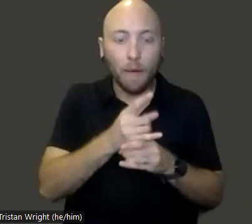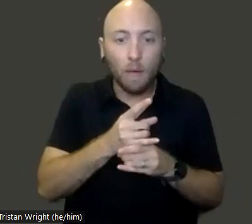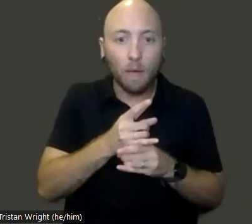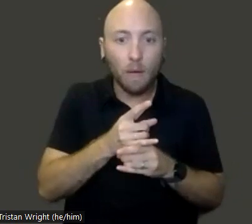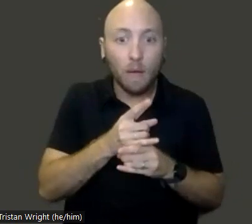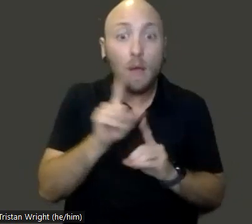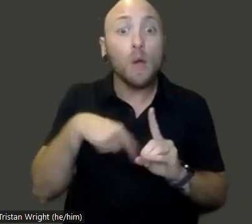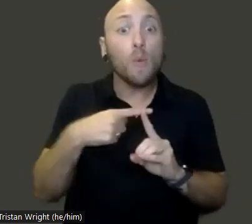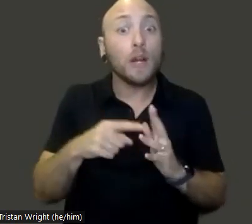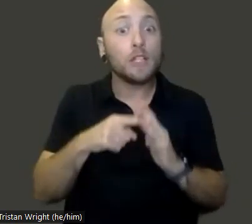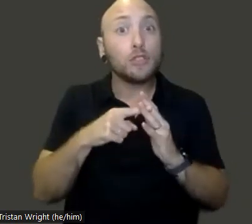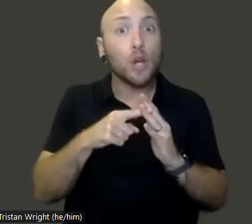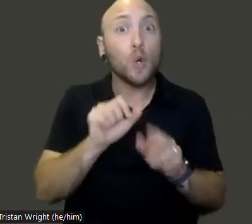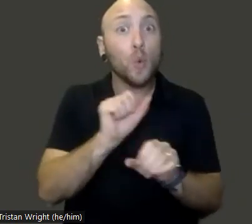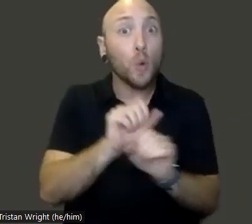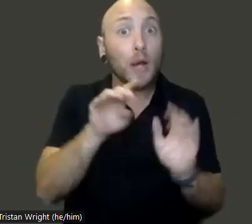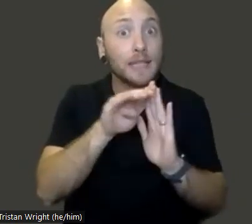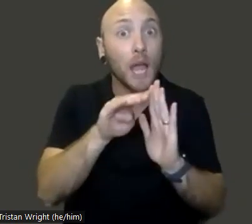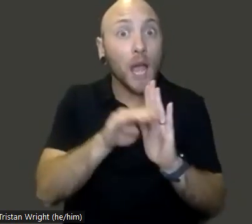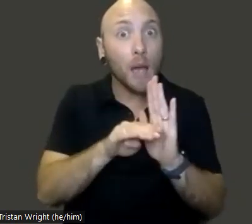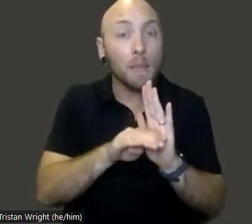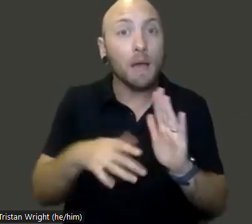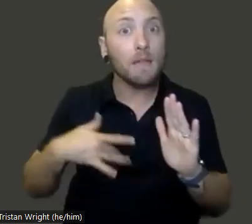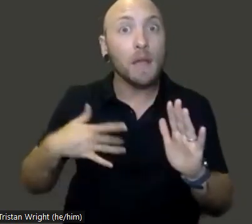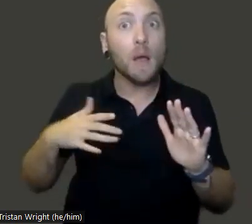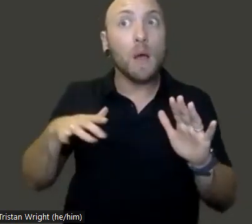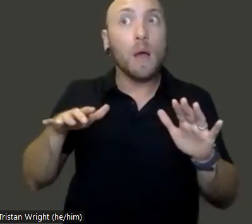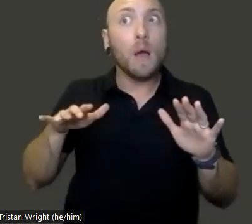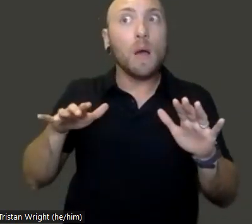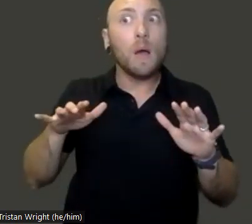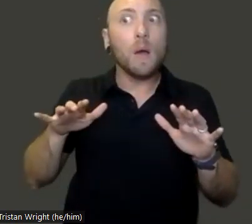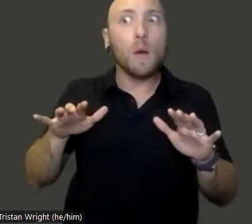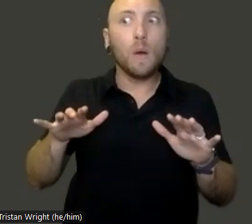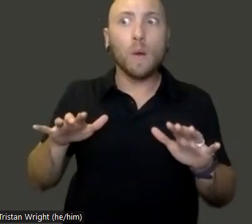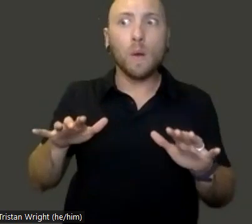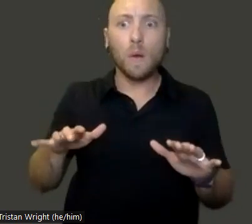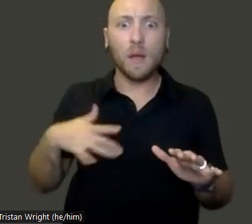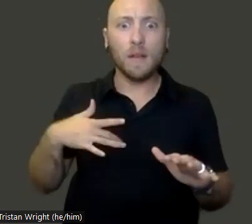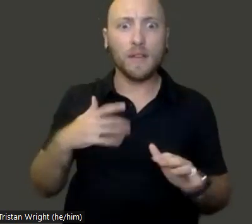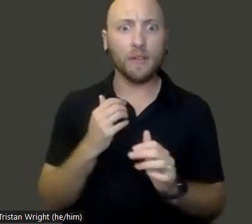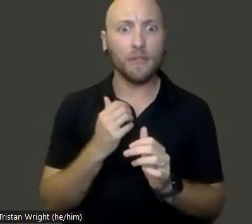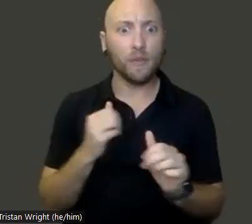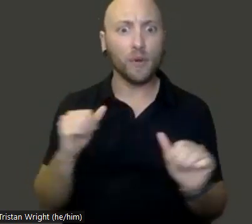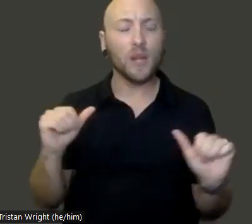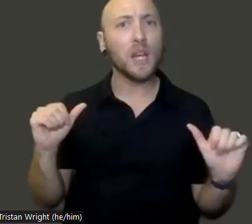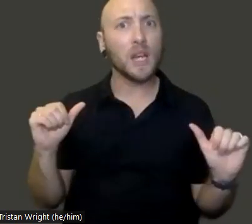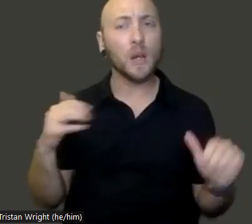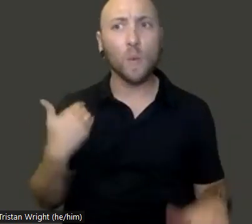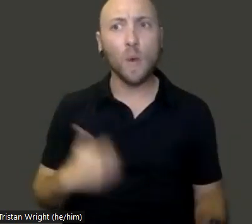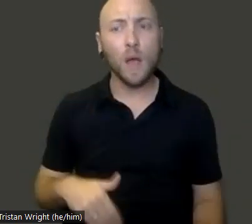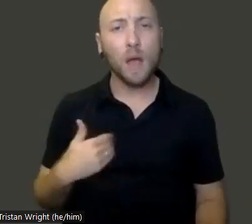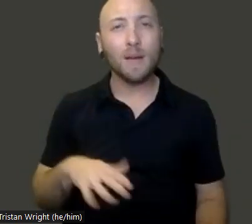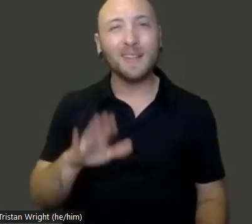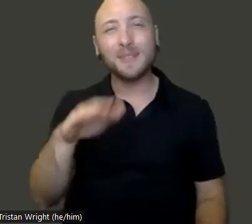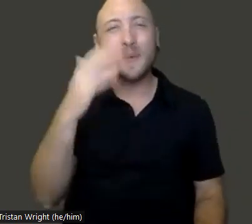to feel free, right? And the biggest thing for me was that I talked a little earlier about